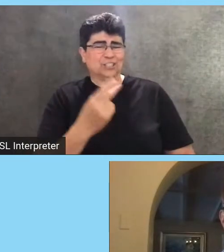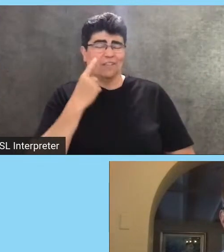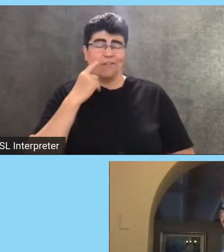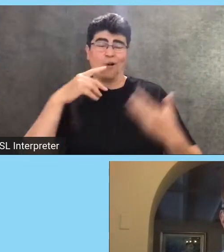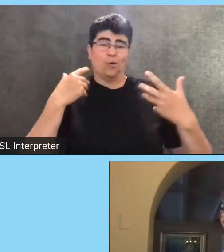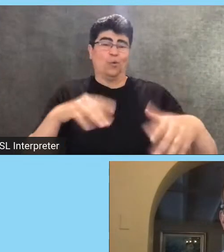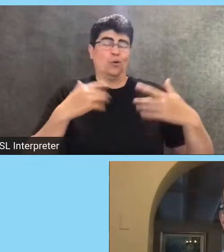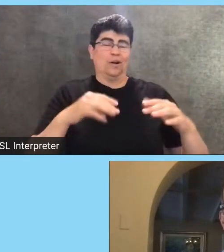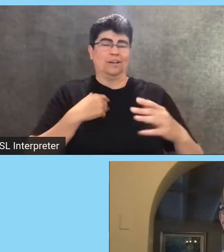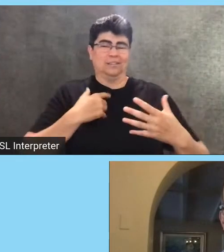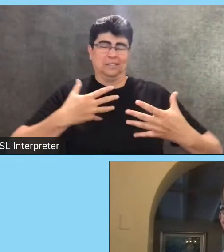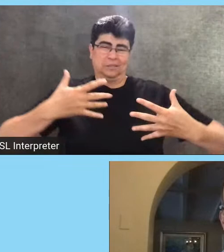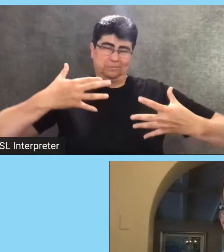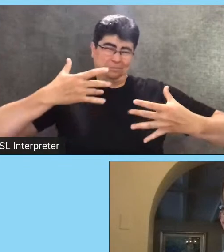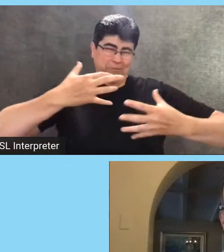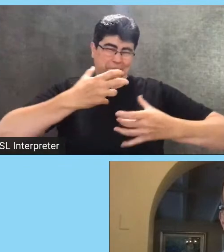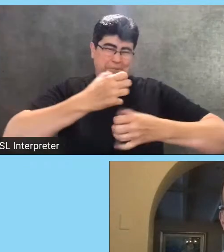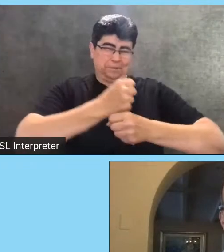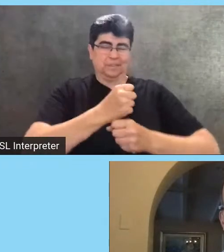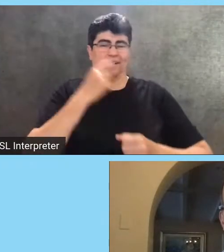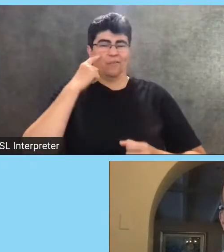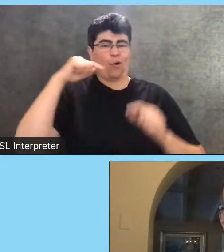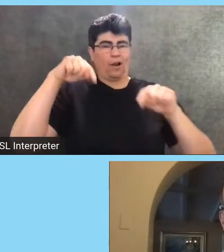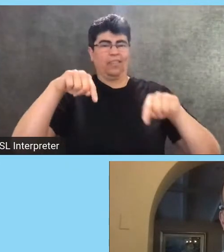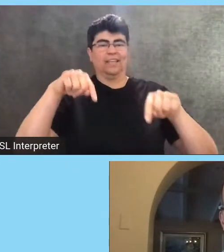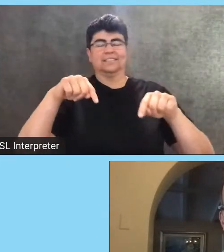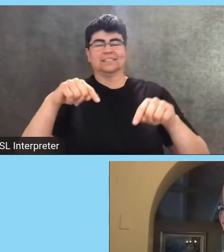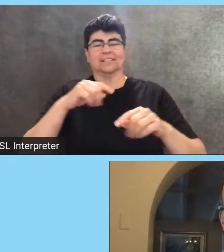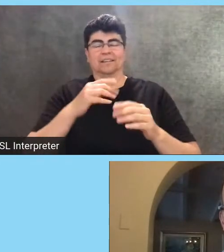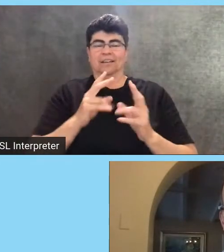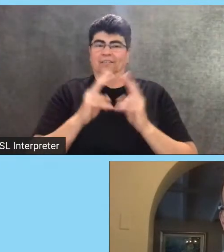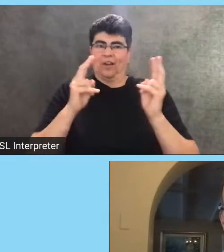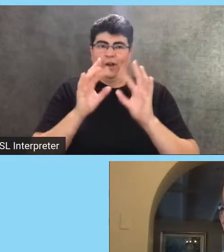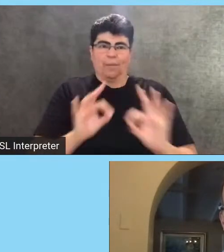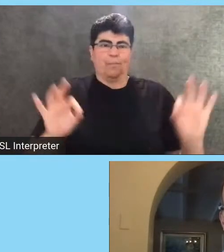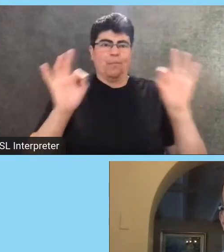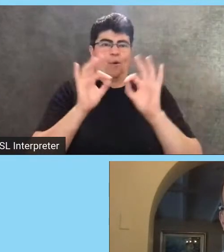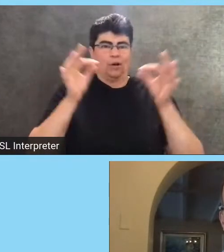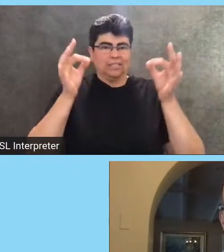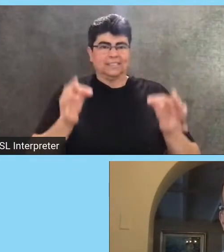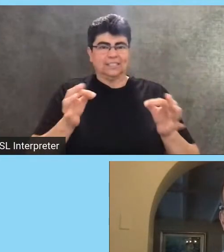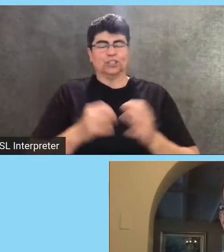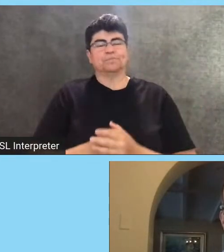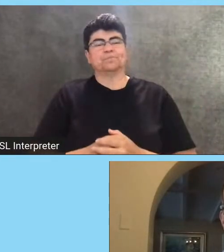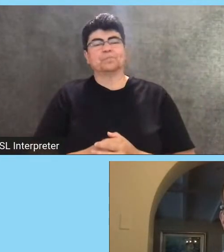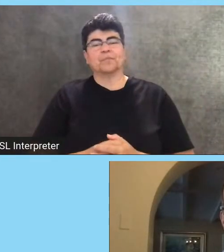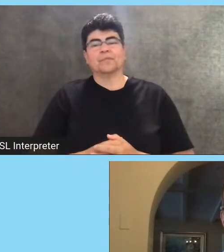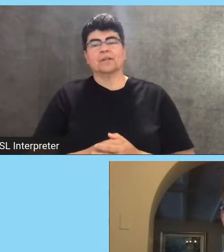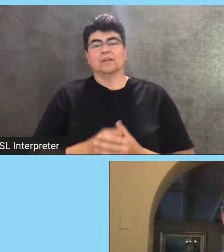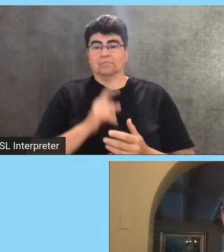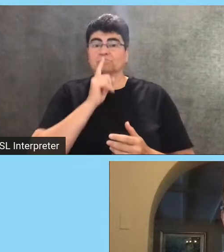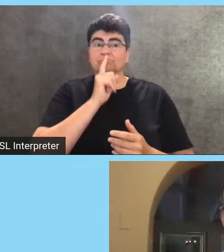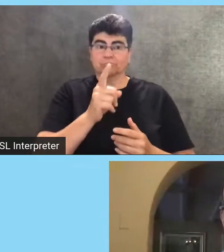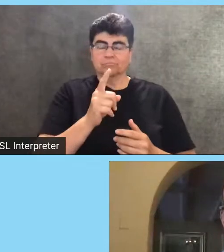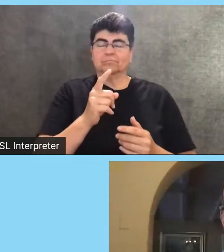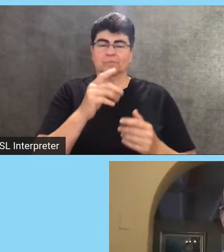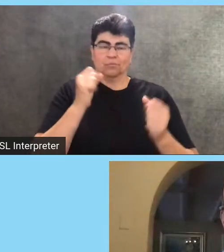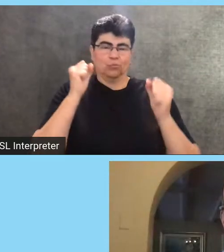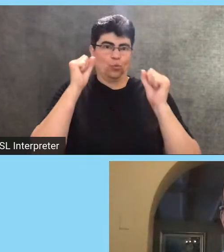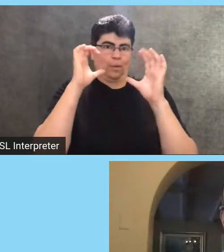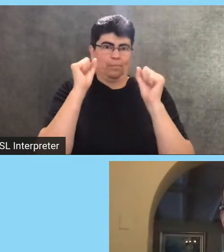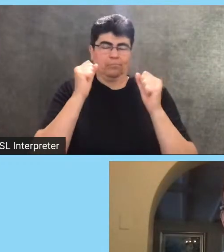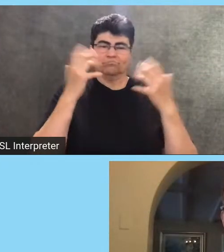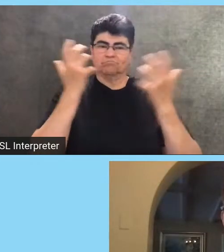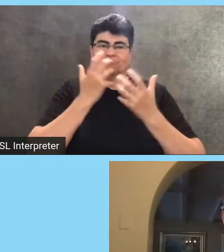thorough synopsis regarding this very, very important decision. And it is remarkable